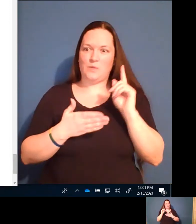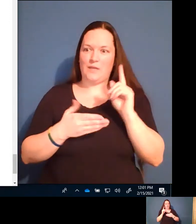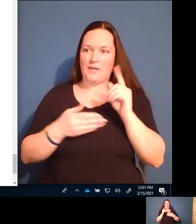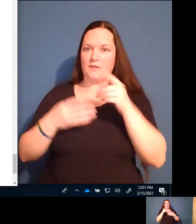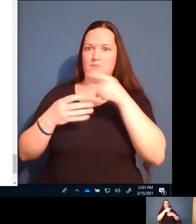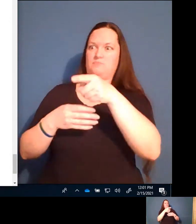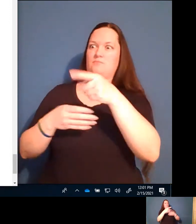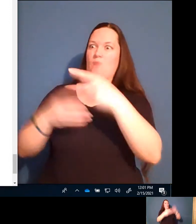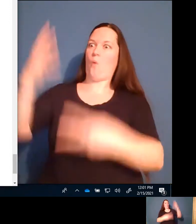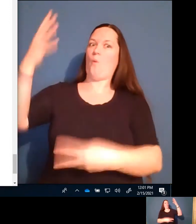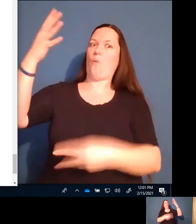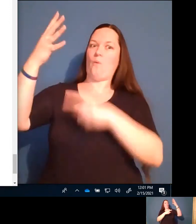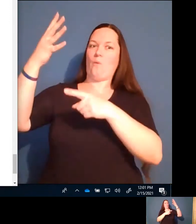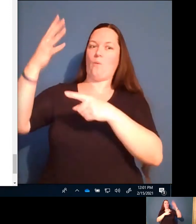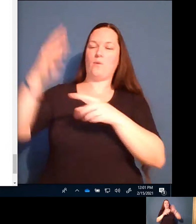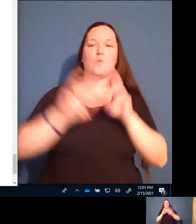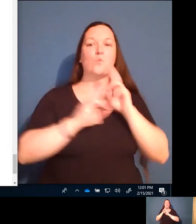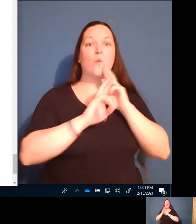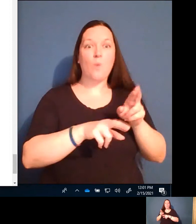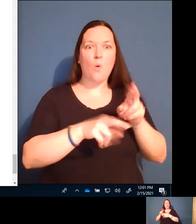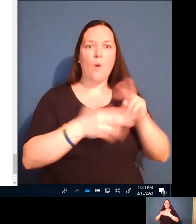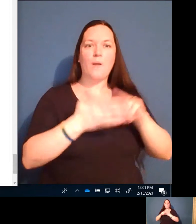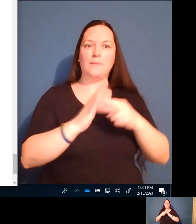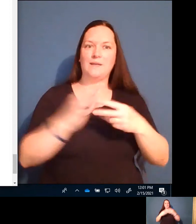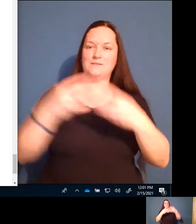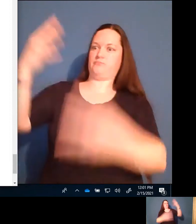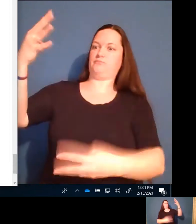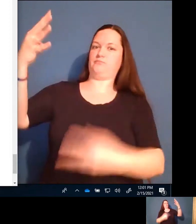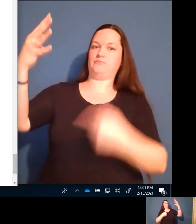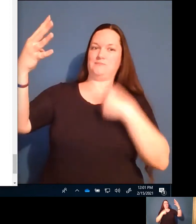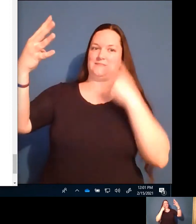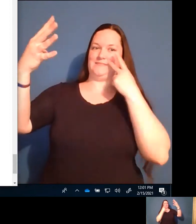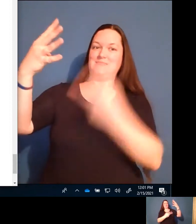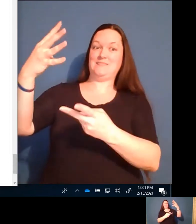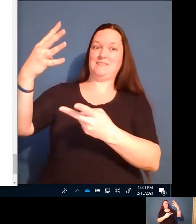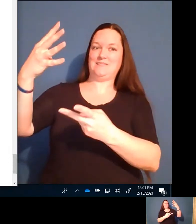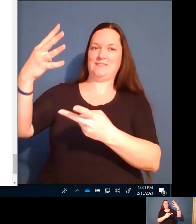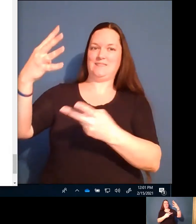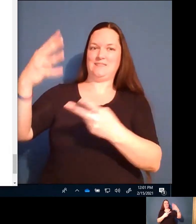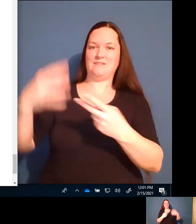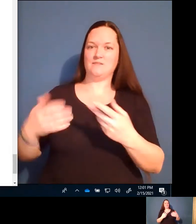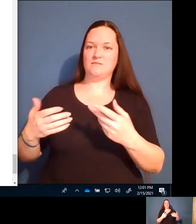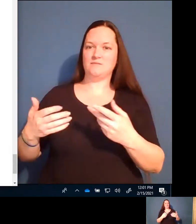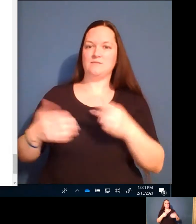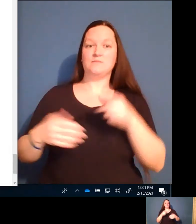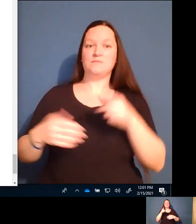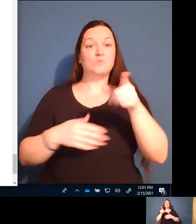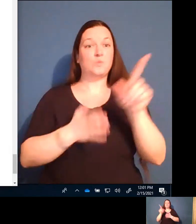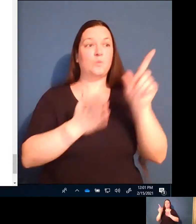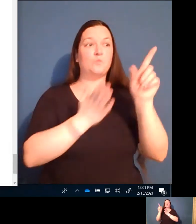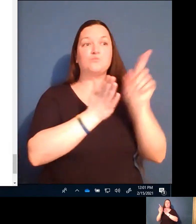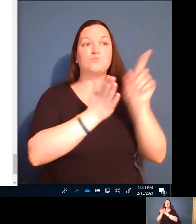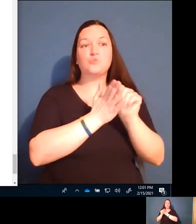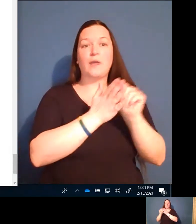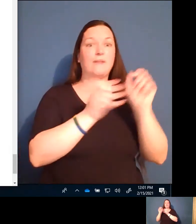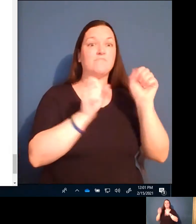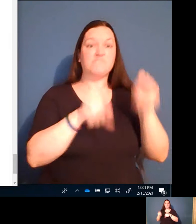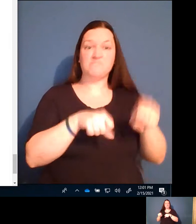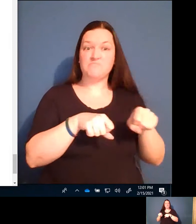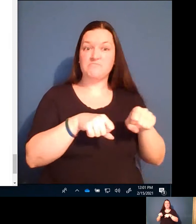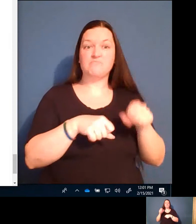Reports give you the ability to present your data from any table or query in print. If you've ever received a printout of an invoice or an official